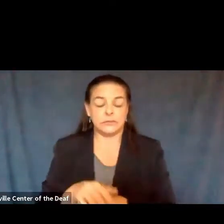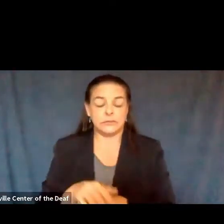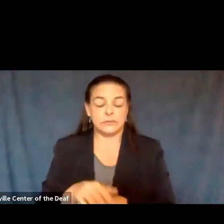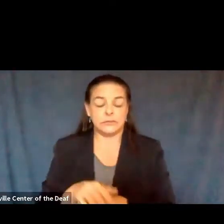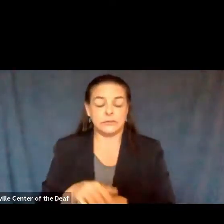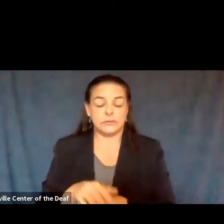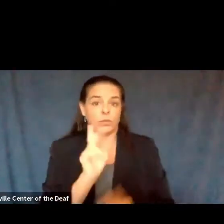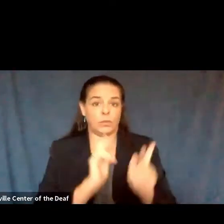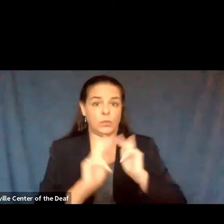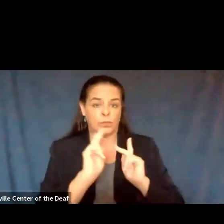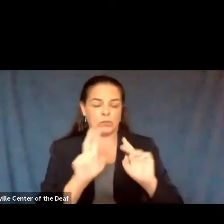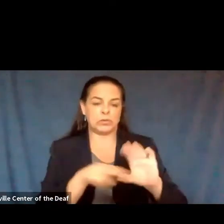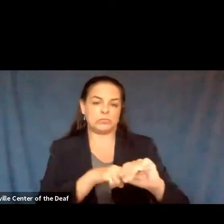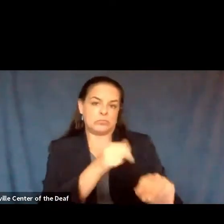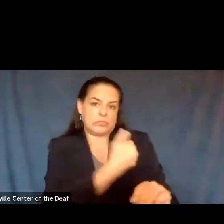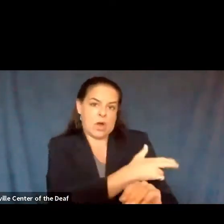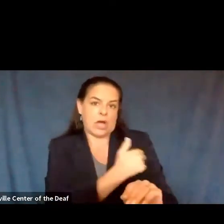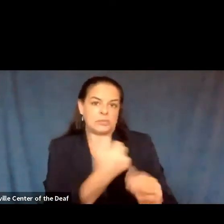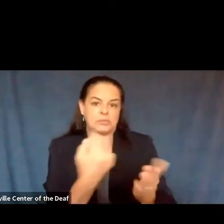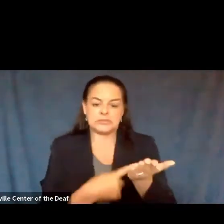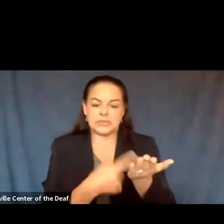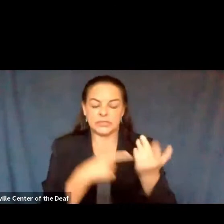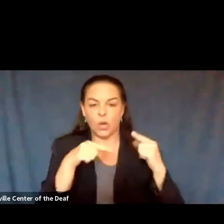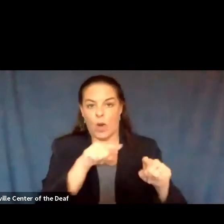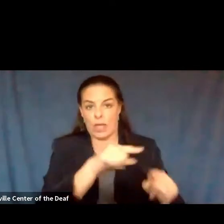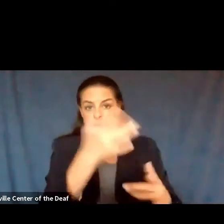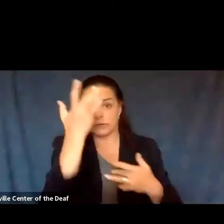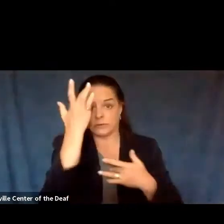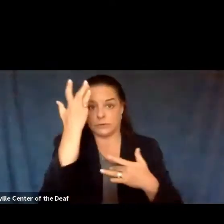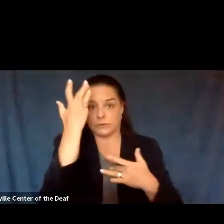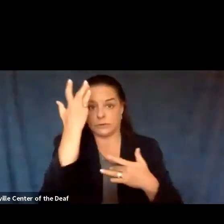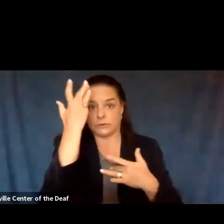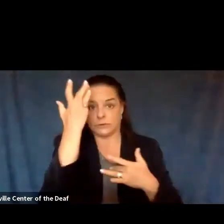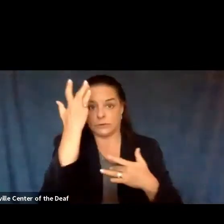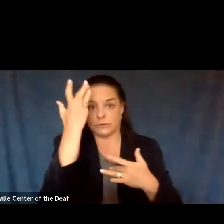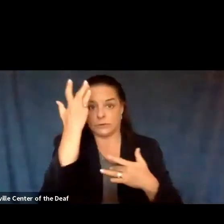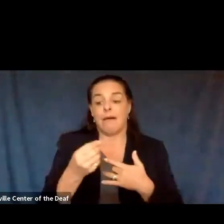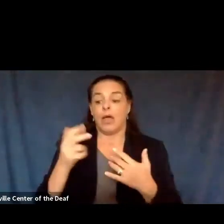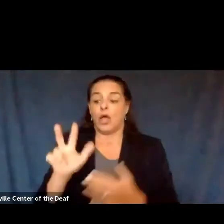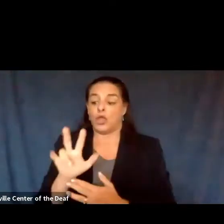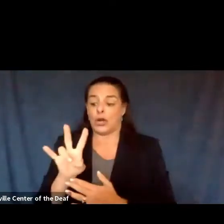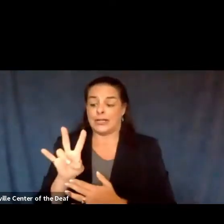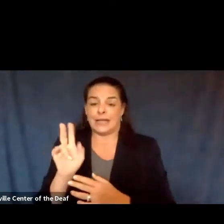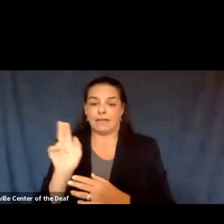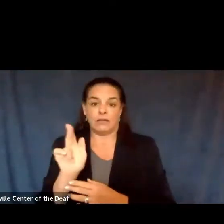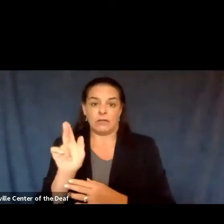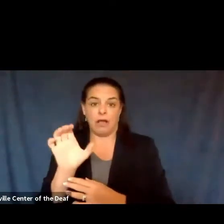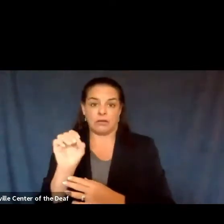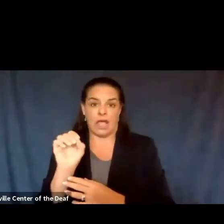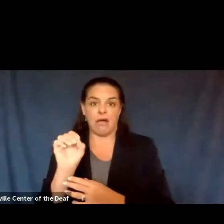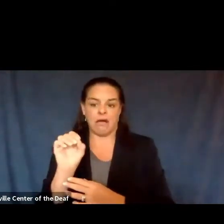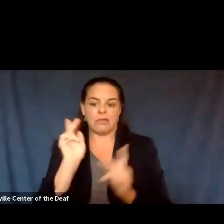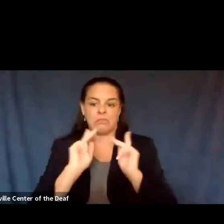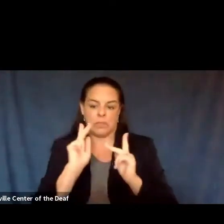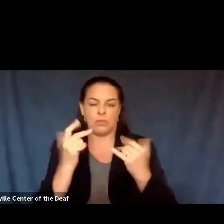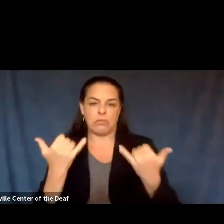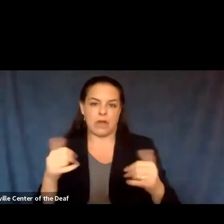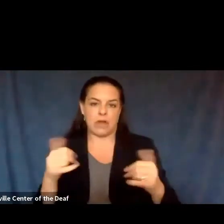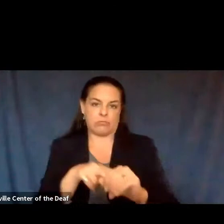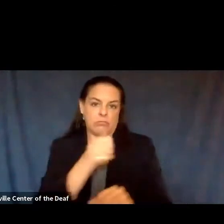351 individuals have been hospitalized at some point in their illness, and 37 Knox County residents are currently